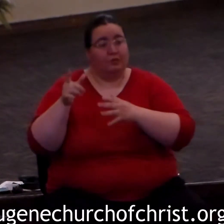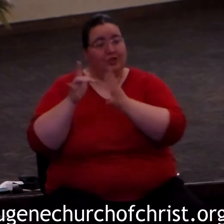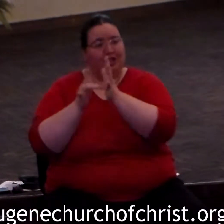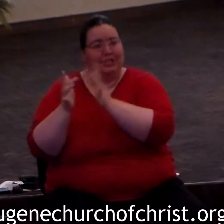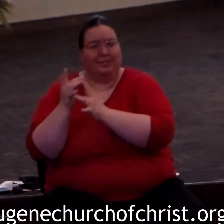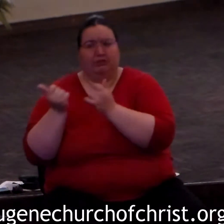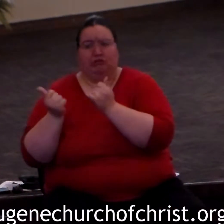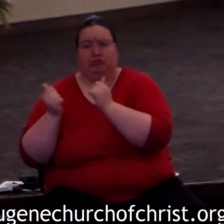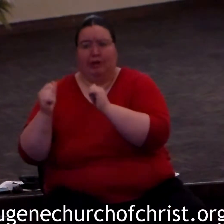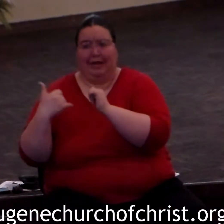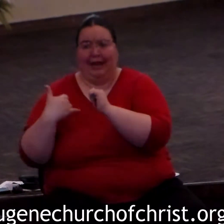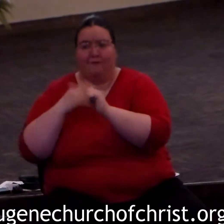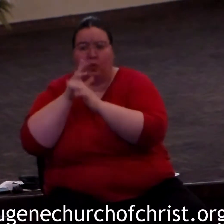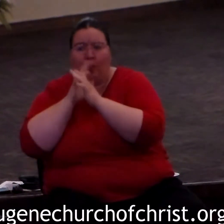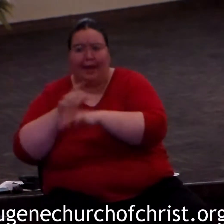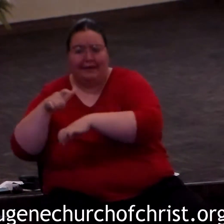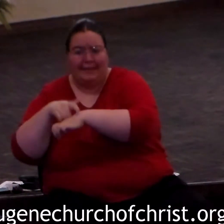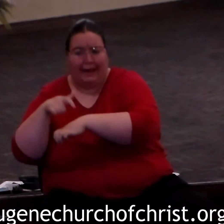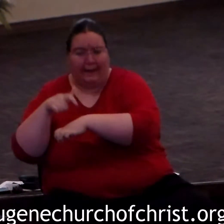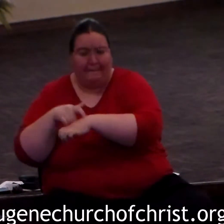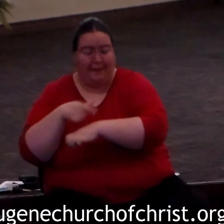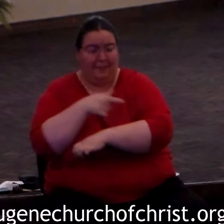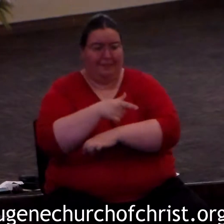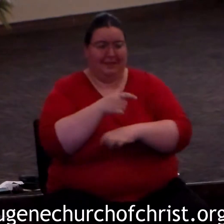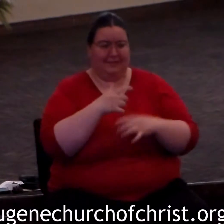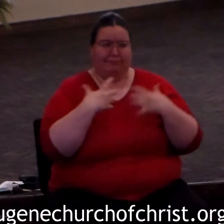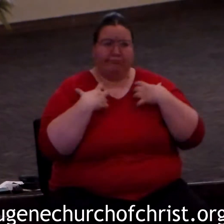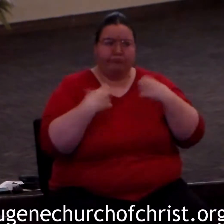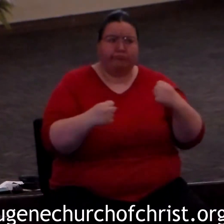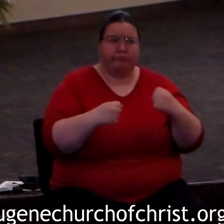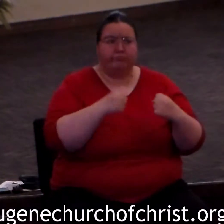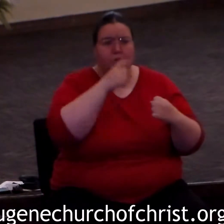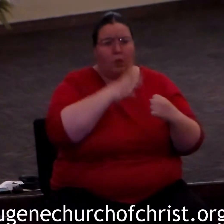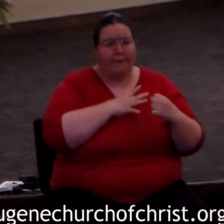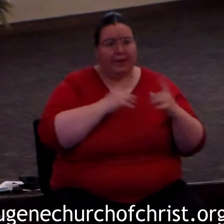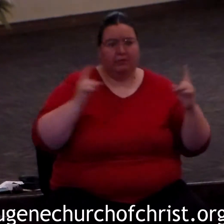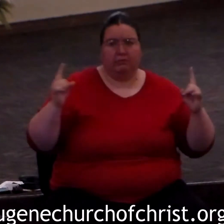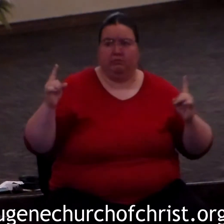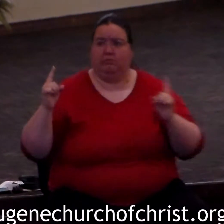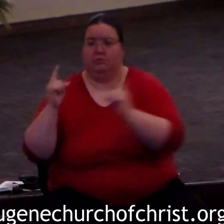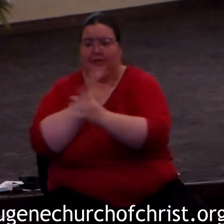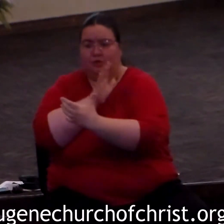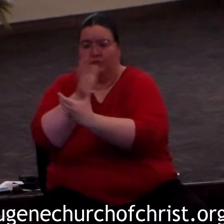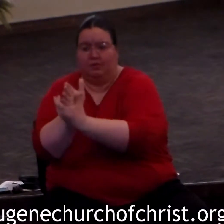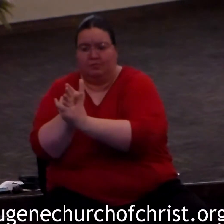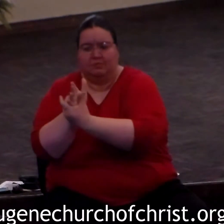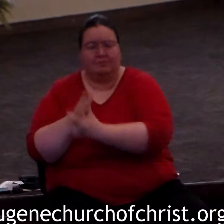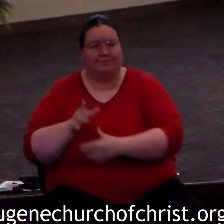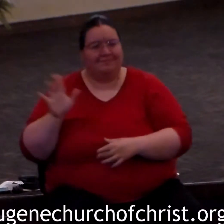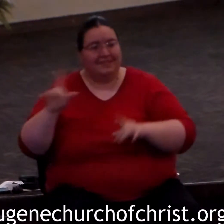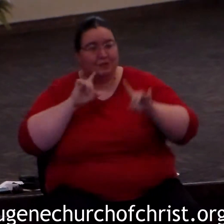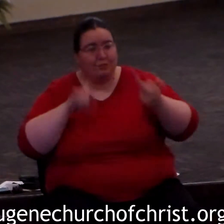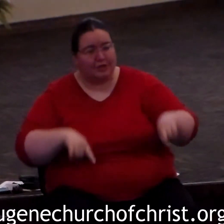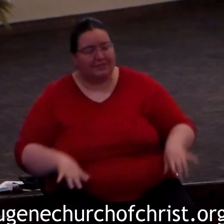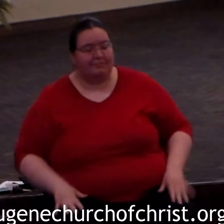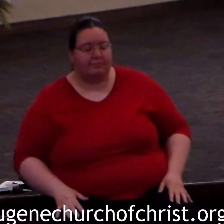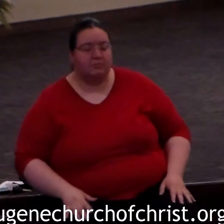him to react. His reaction in verse 27. First, let the children eat all they want, he told her, for it is not right to take children's